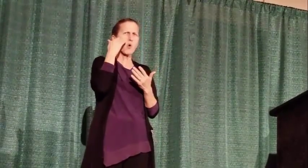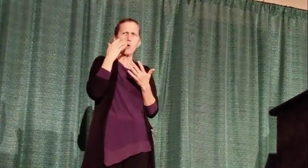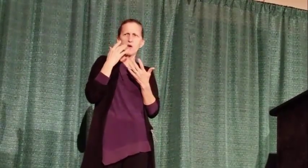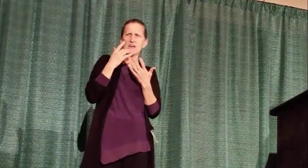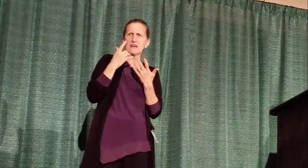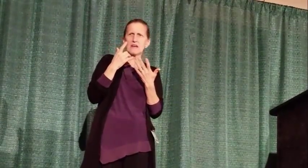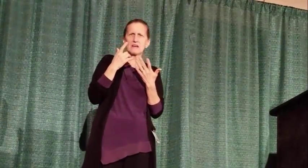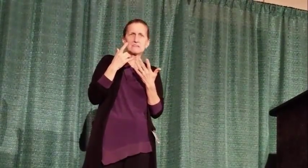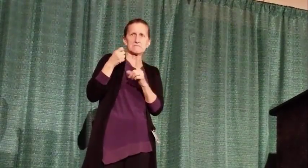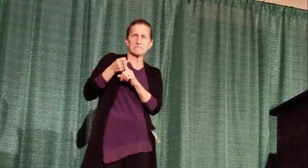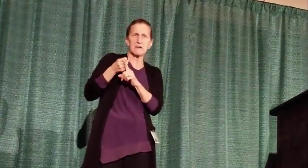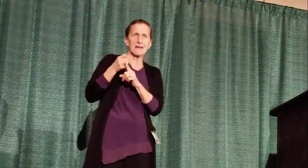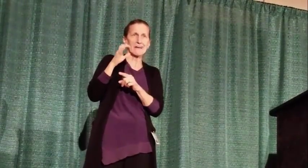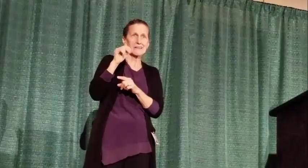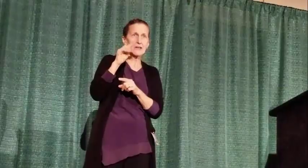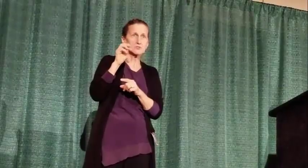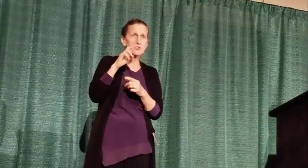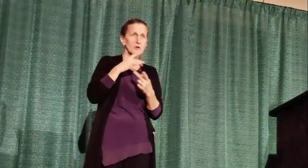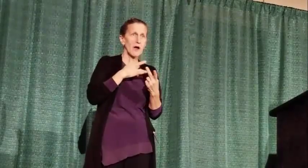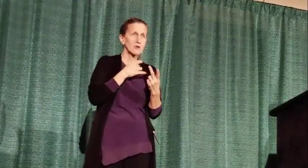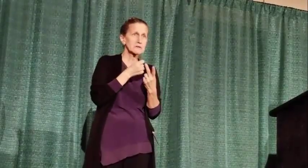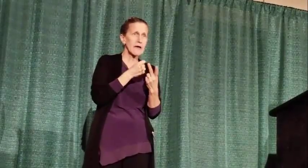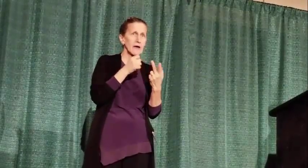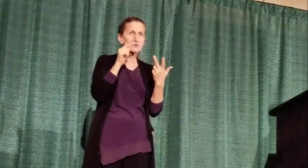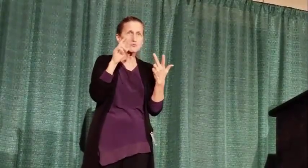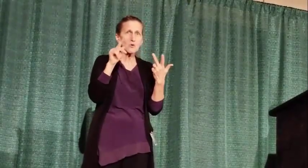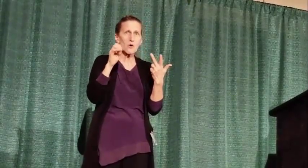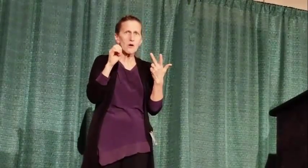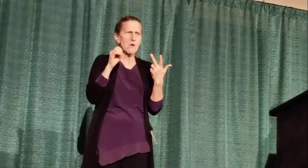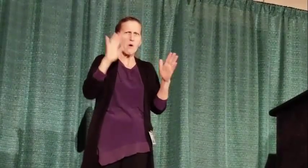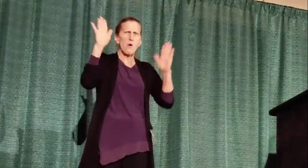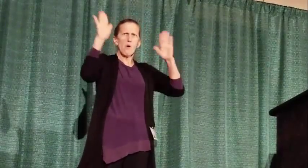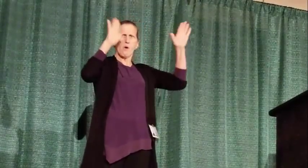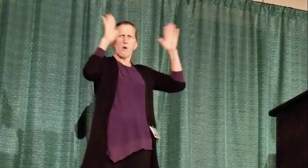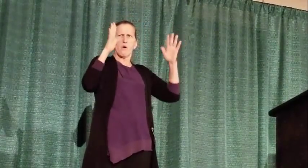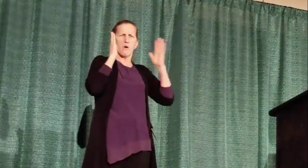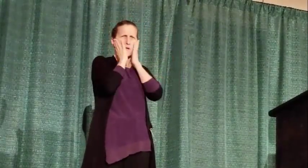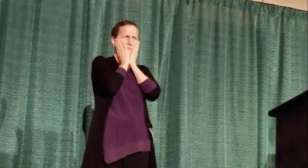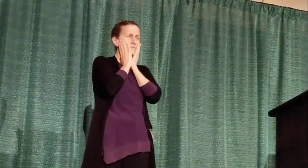you has either had cancer or a heart attack or a stroke? Raise your hand. Whoa.